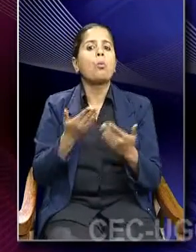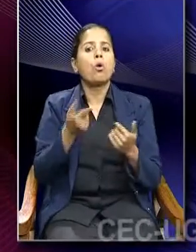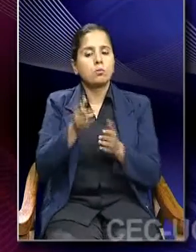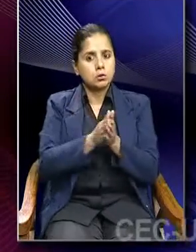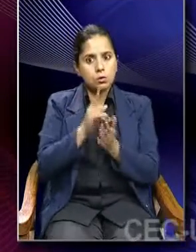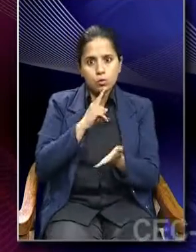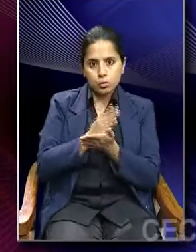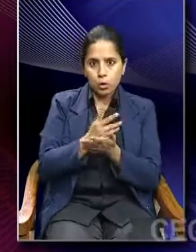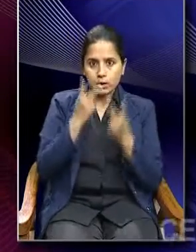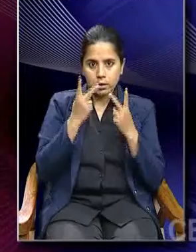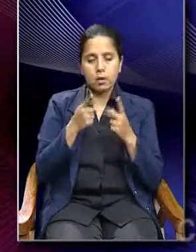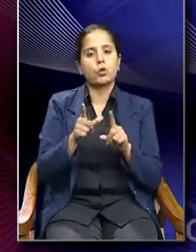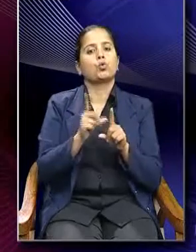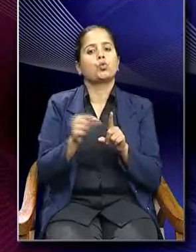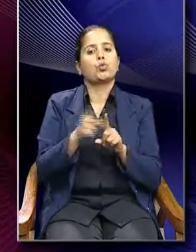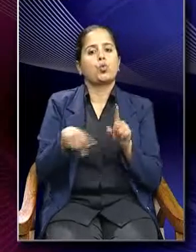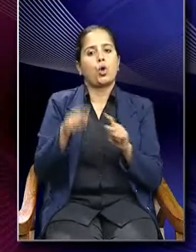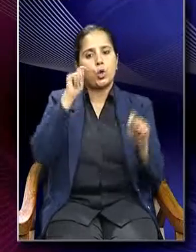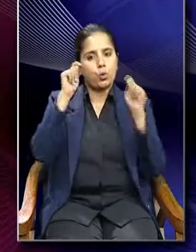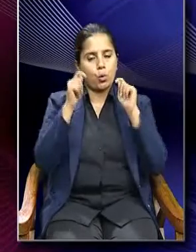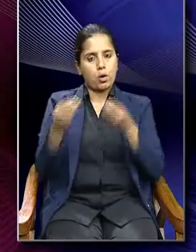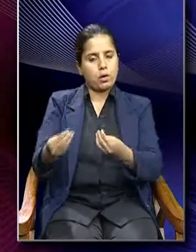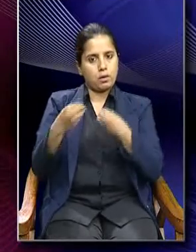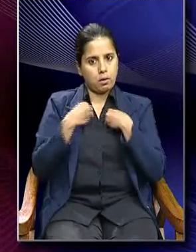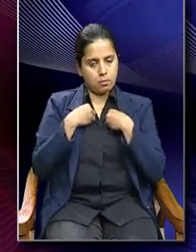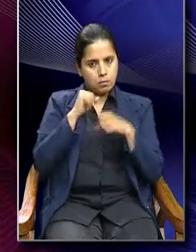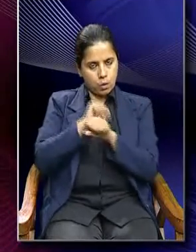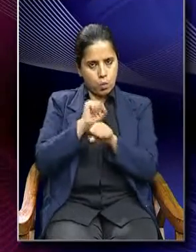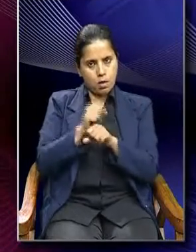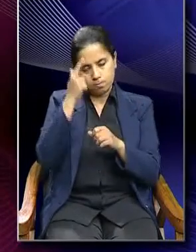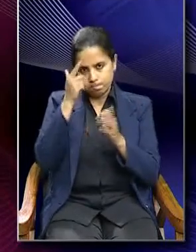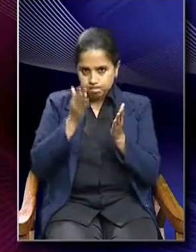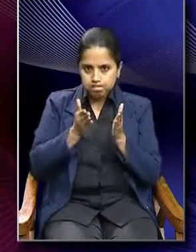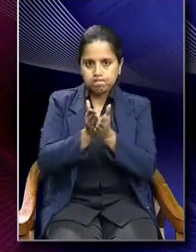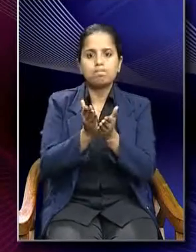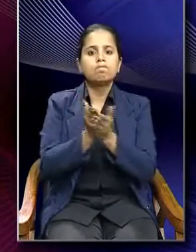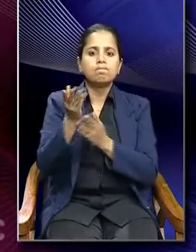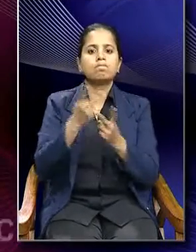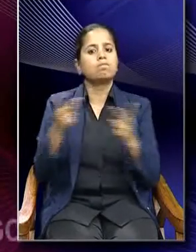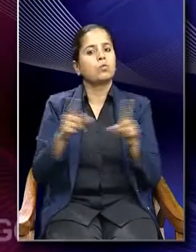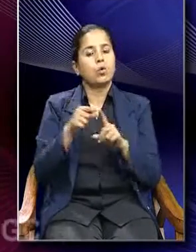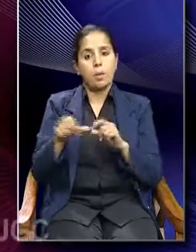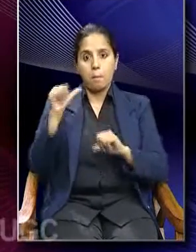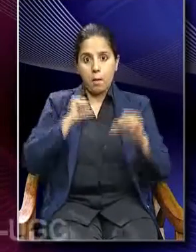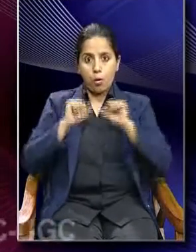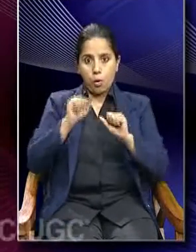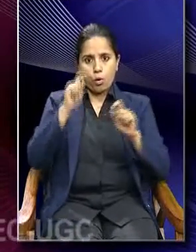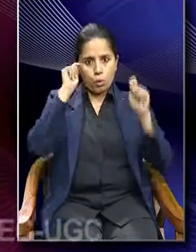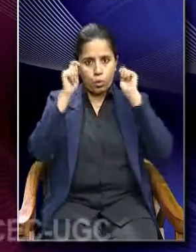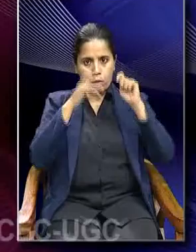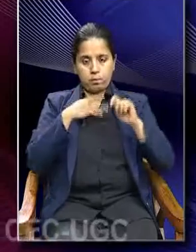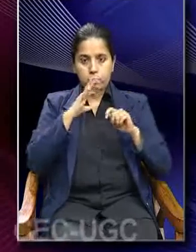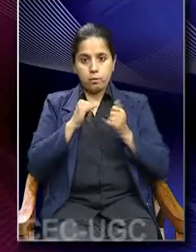motivation? By doing the role assigned to you, so the performance of the role according to